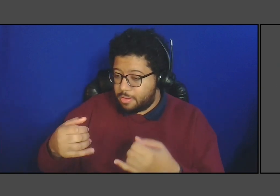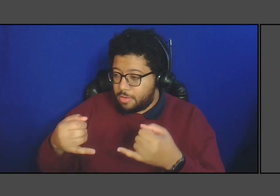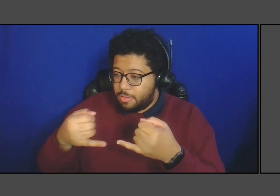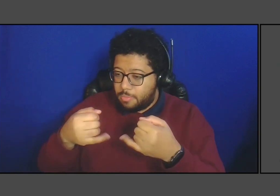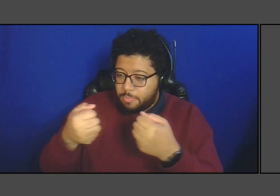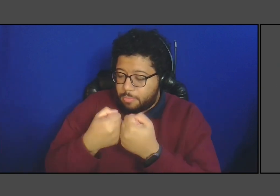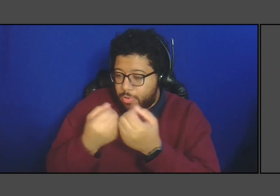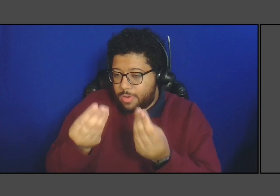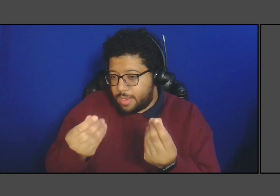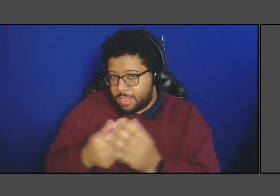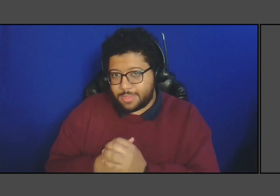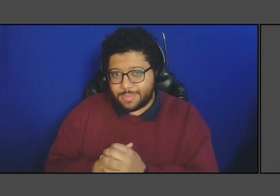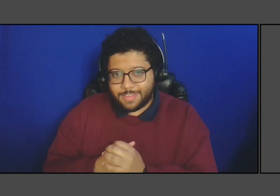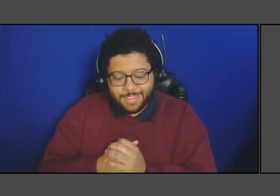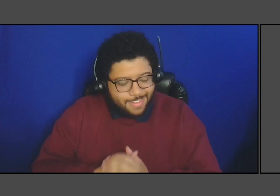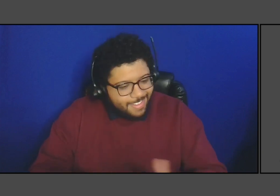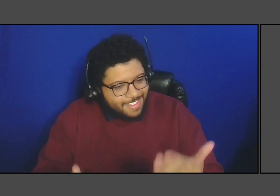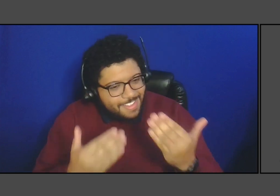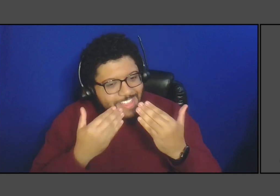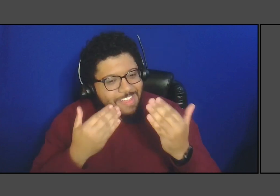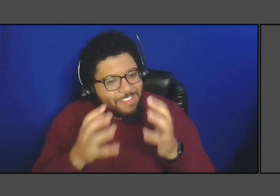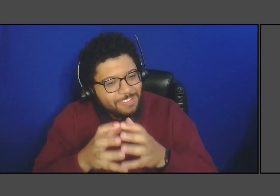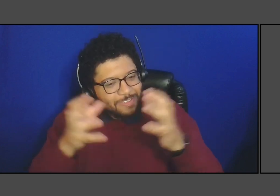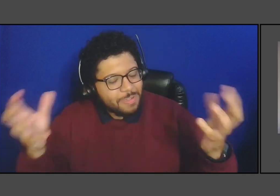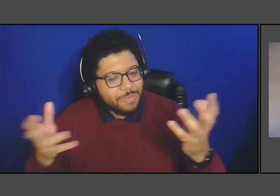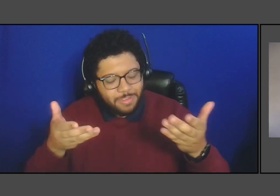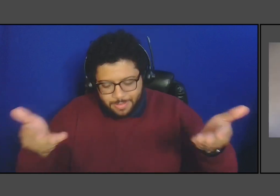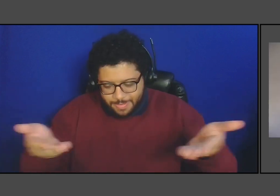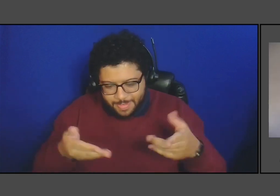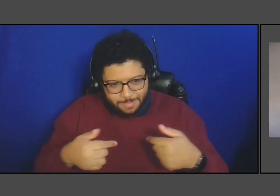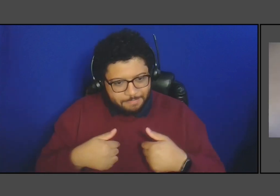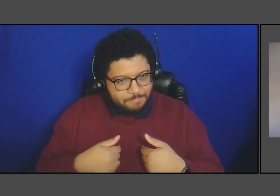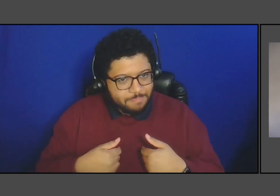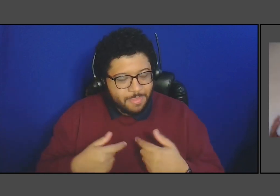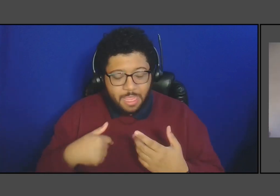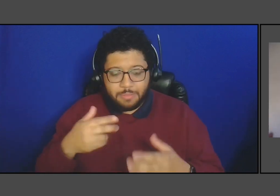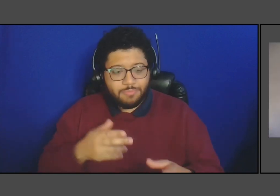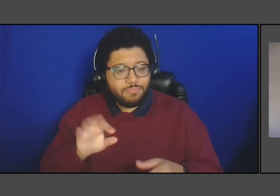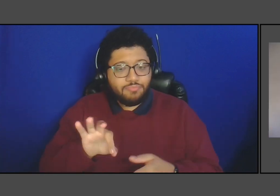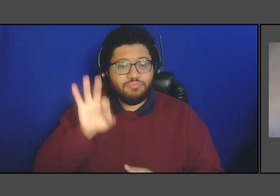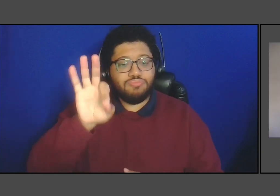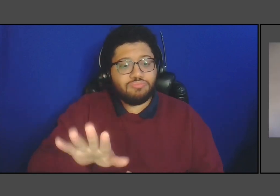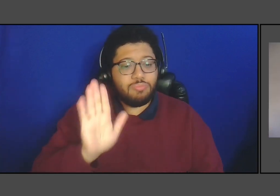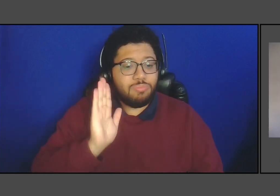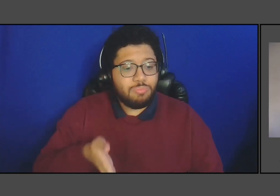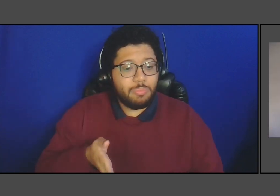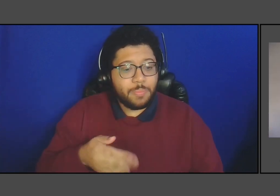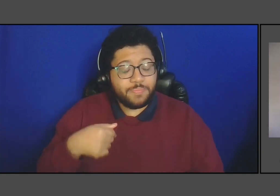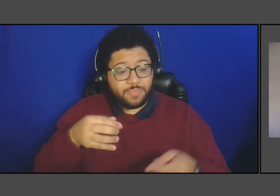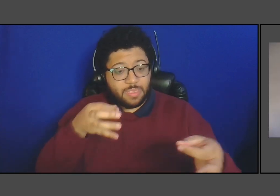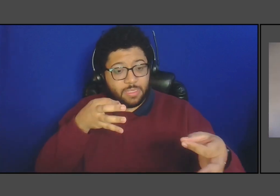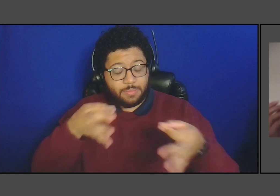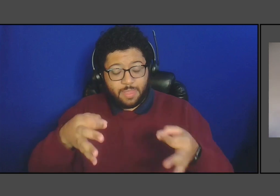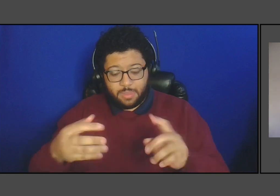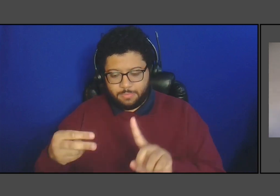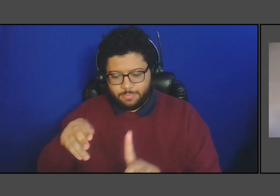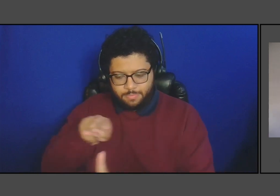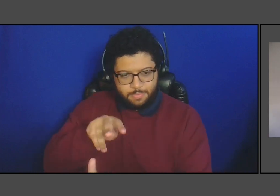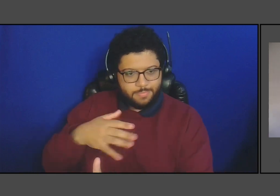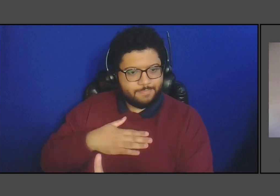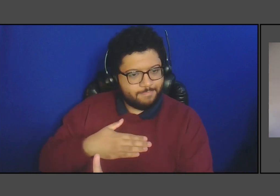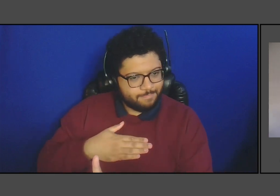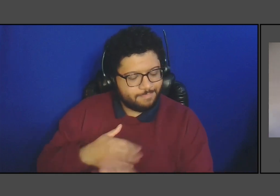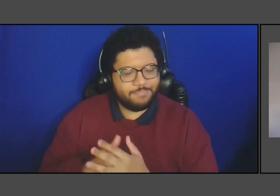Thank you so much for having me. I'm gonna jump in here and explain the way that I look at the borderlands.